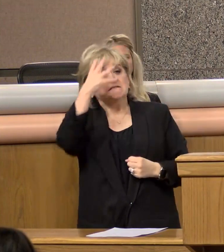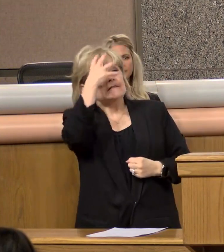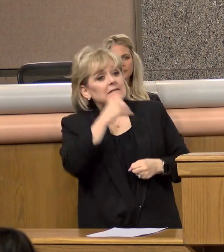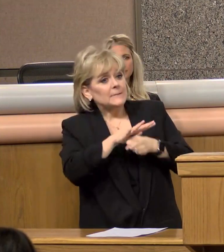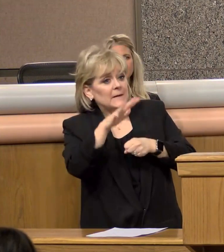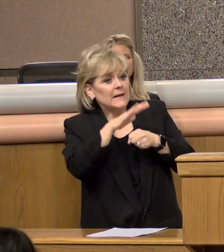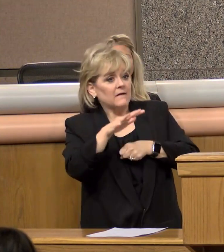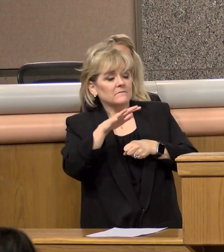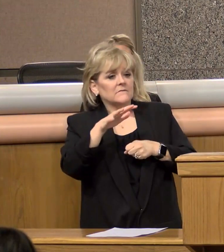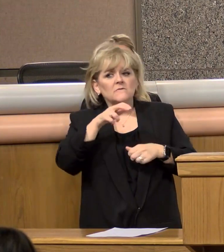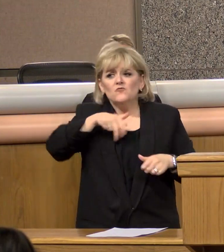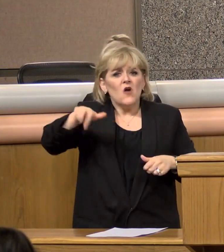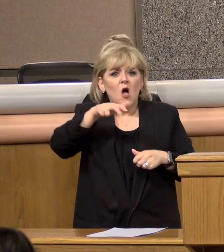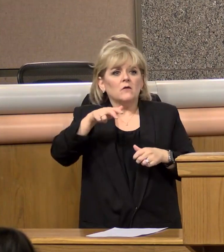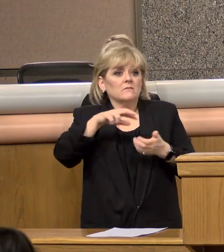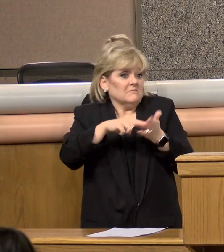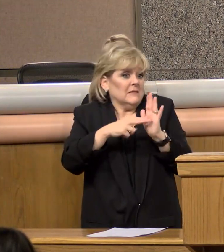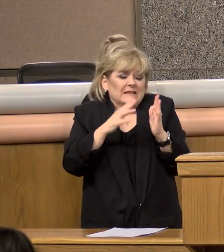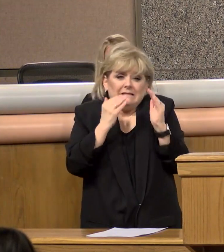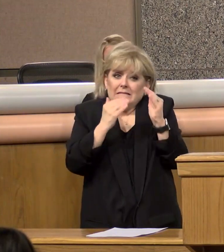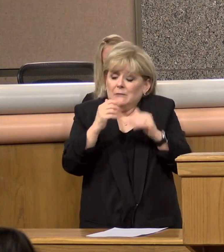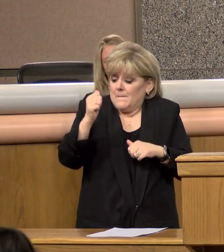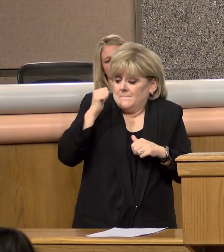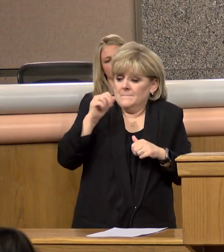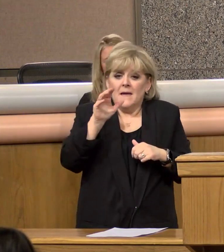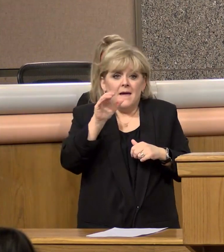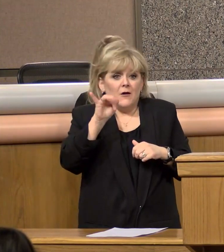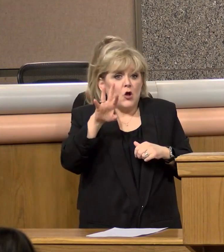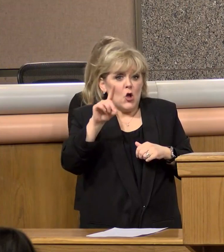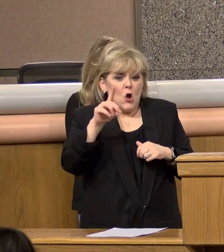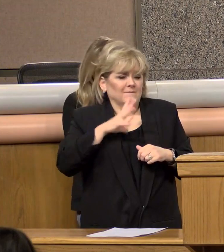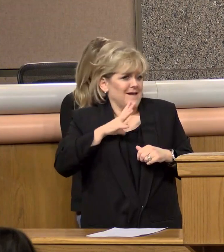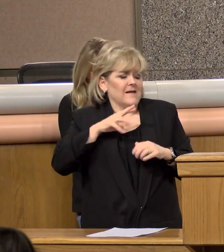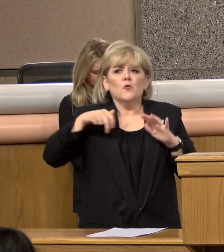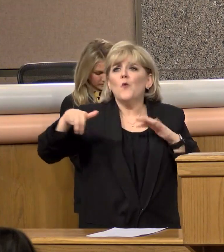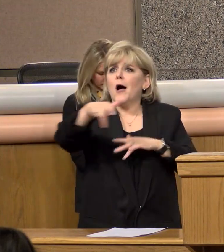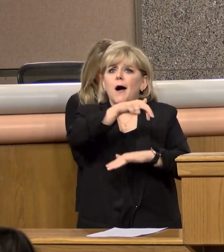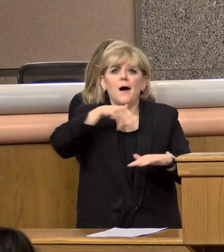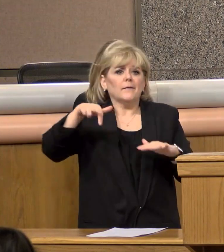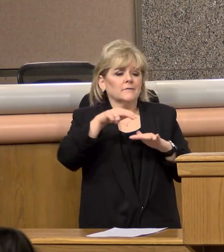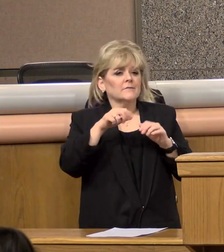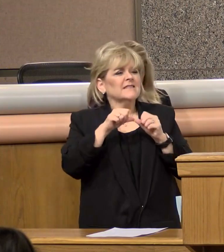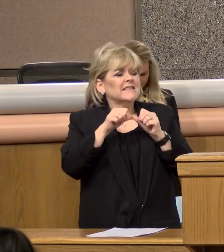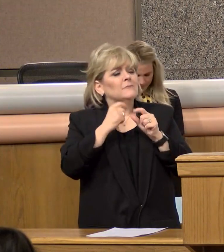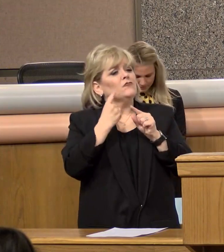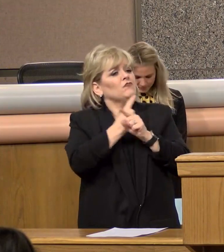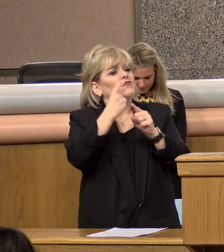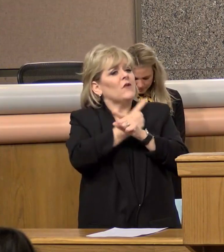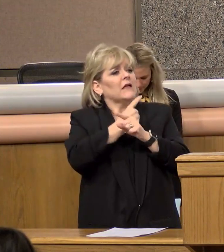take a walk. Even if that's only in your backyard. Keep a good uh steady routine. Get up in the morning.